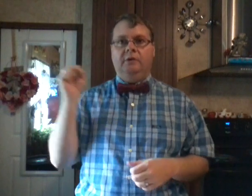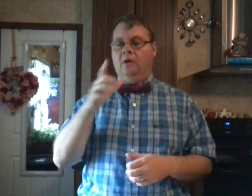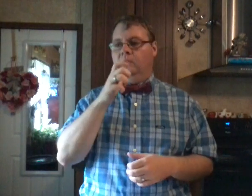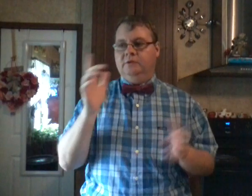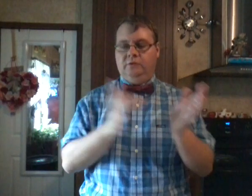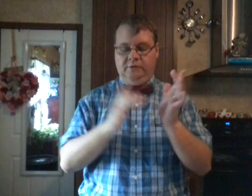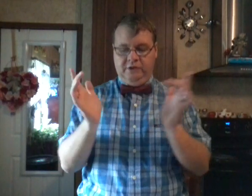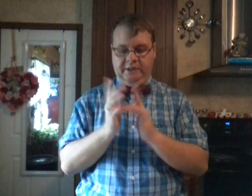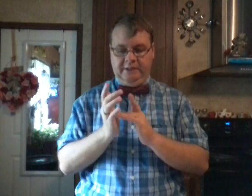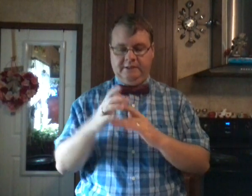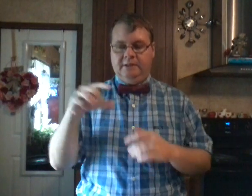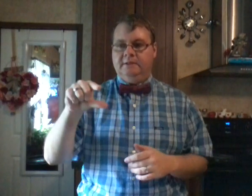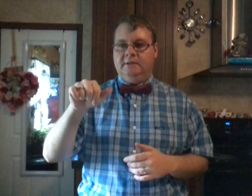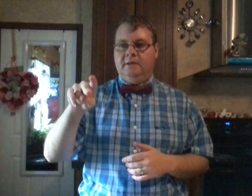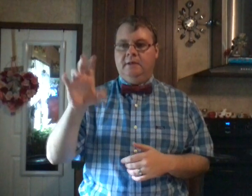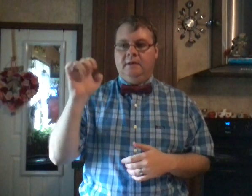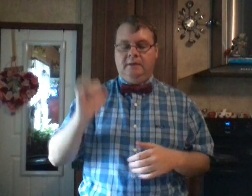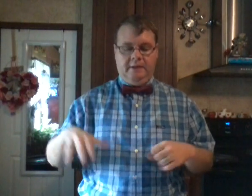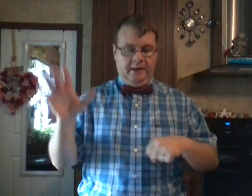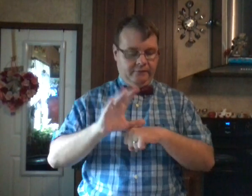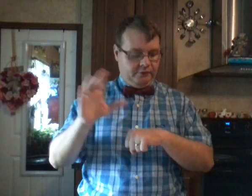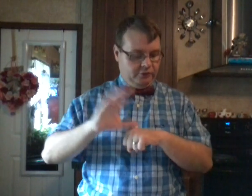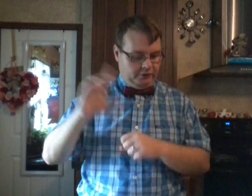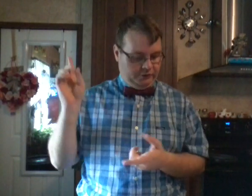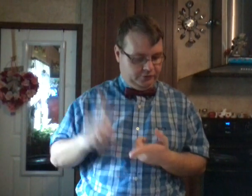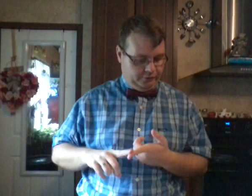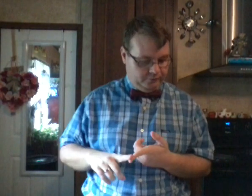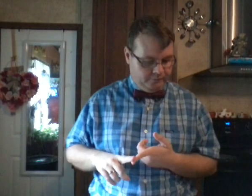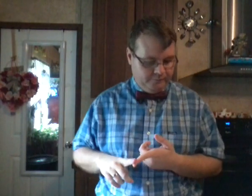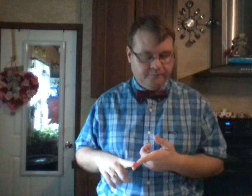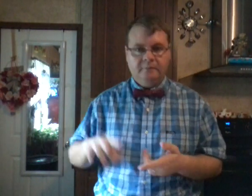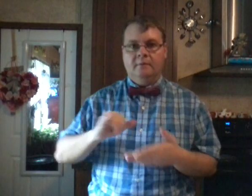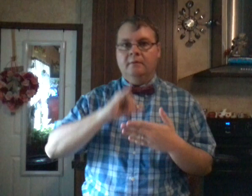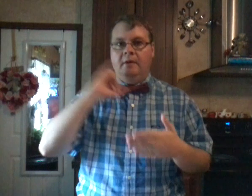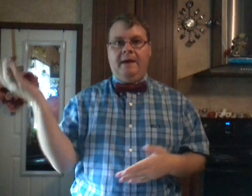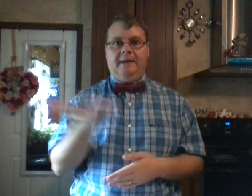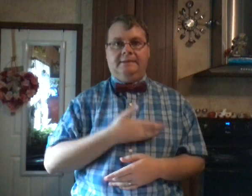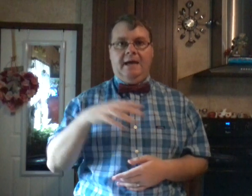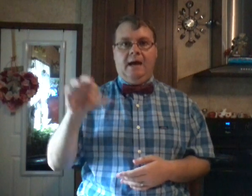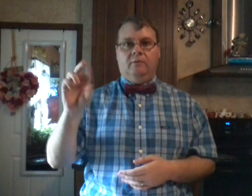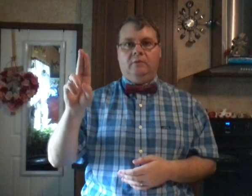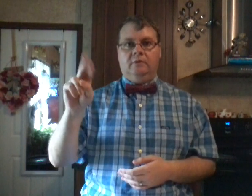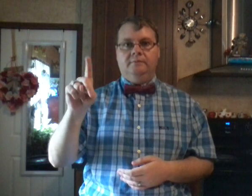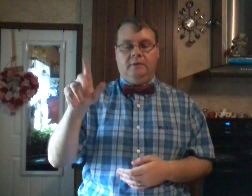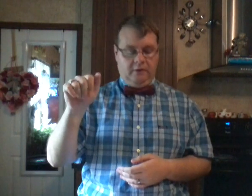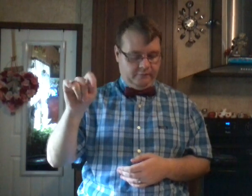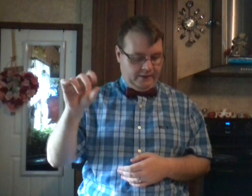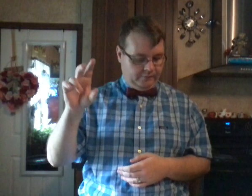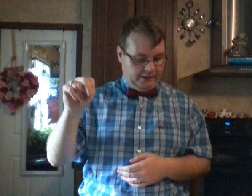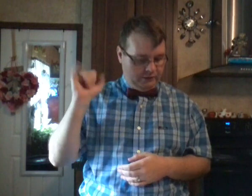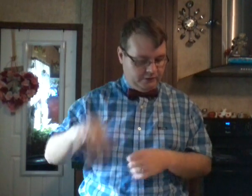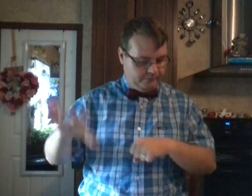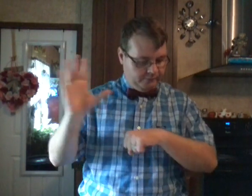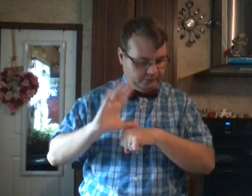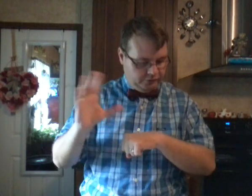you know, was who Jesus gave the church to. And that is our, you know, foundation, the